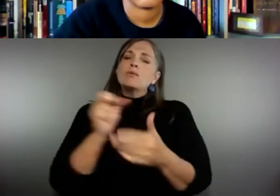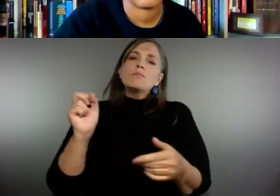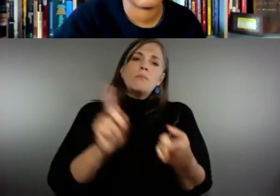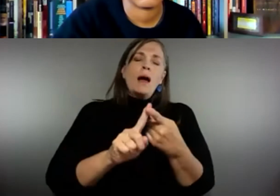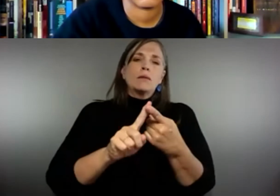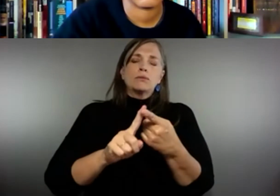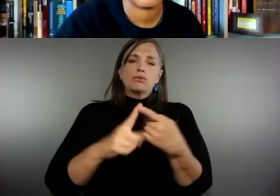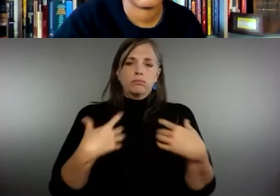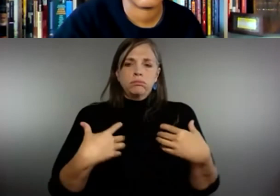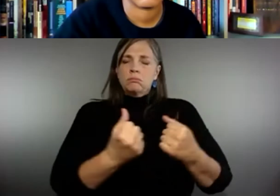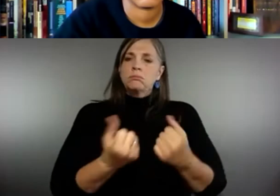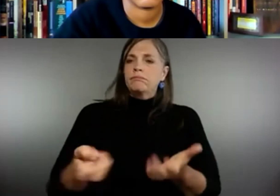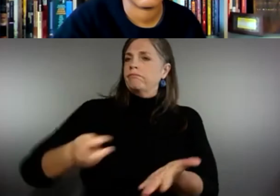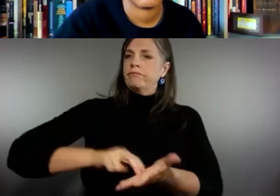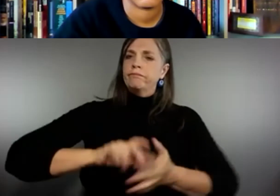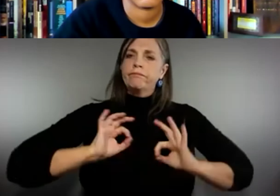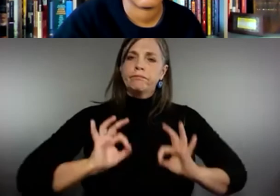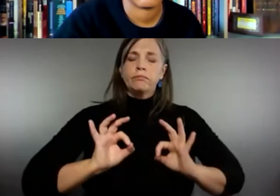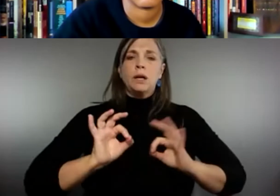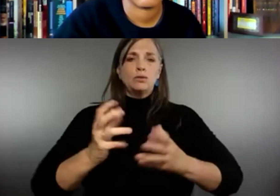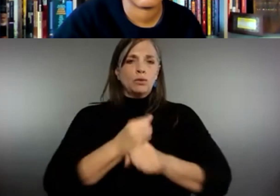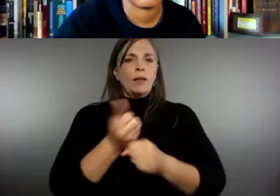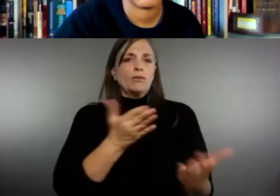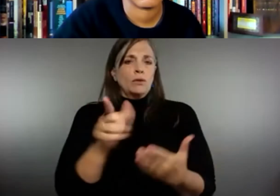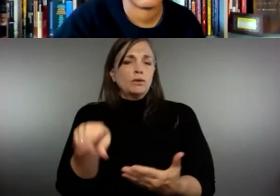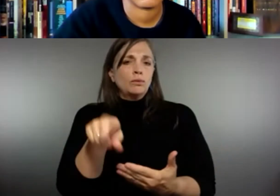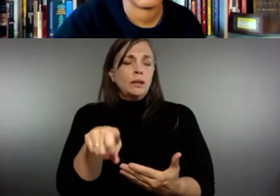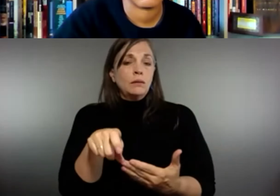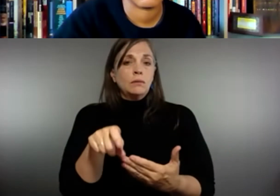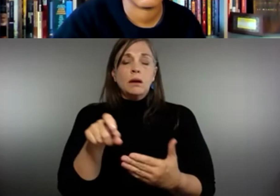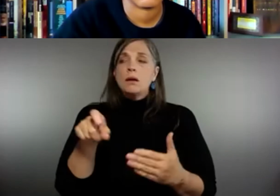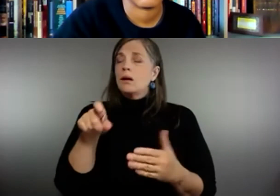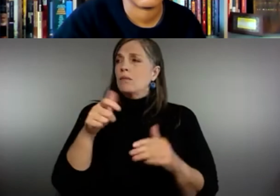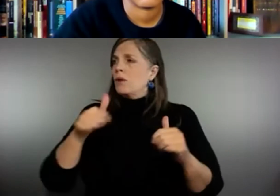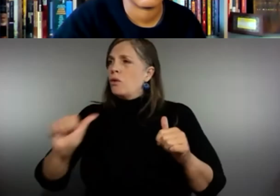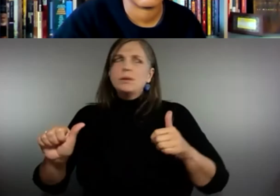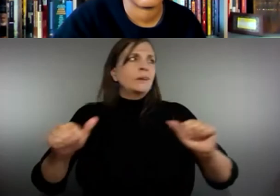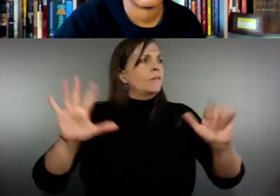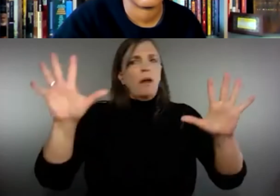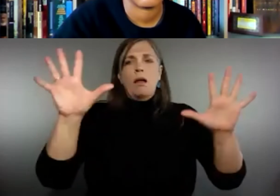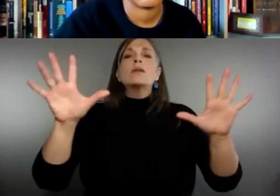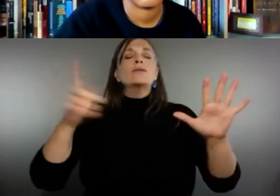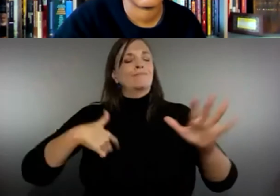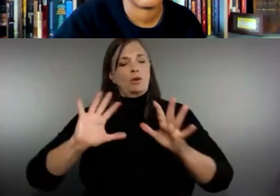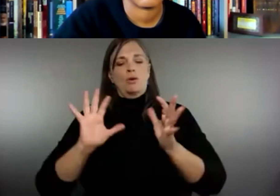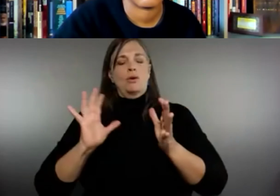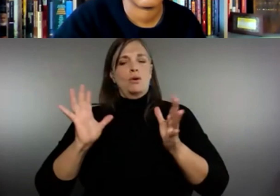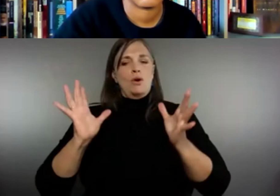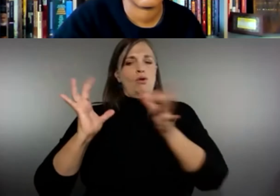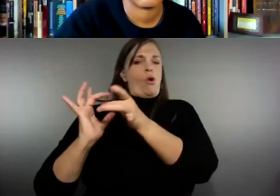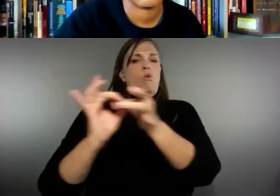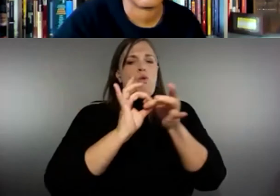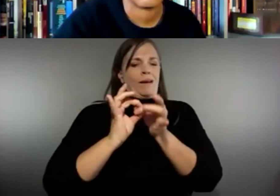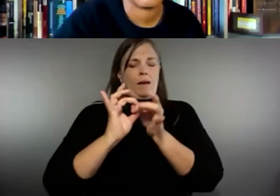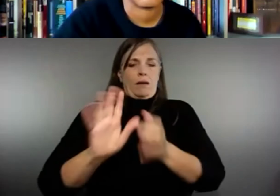you are deserving of receiving but coordinating those efforts efforts will allow that to happen and we're disjointed we